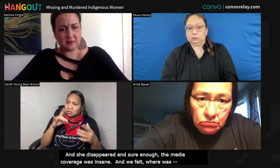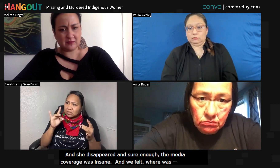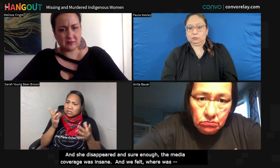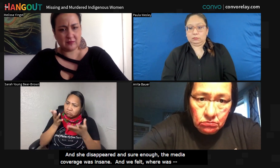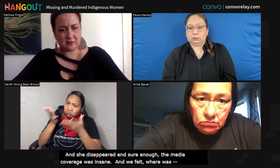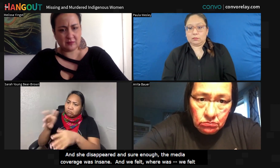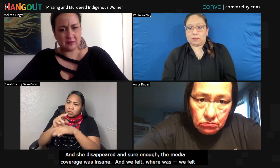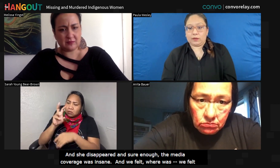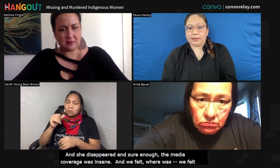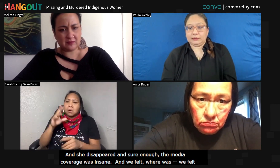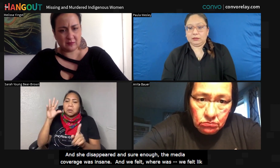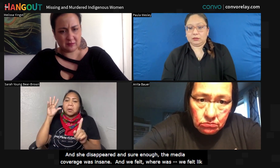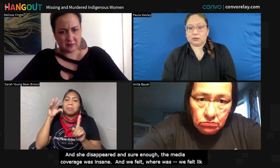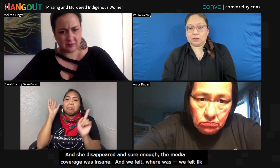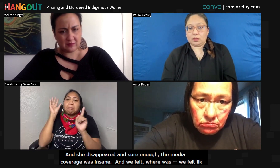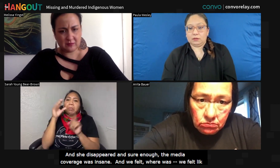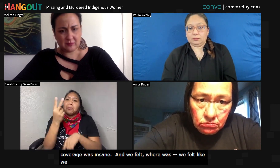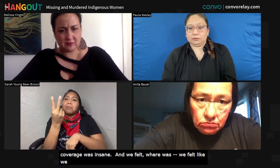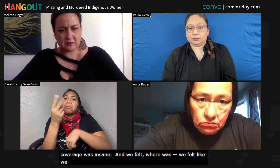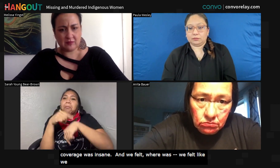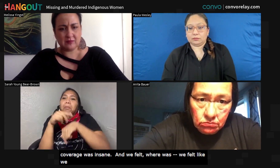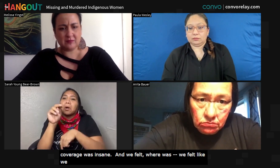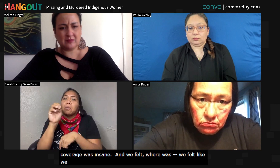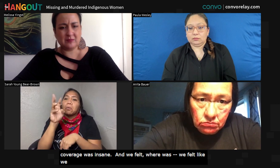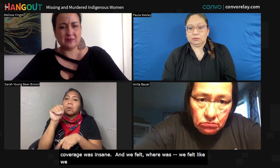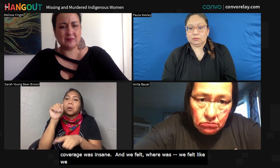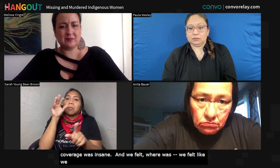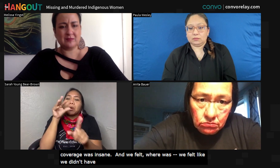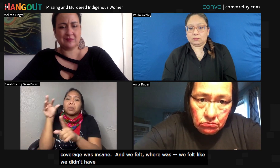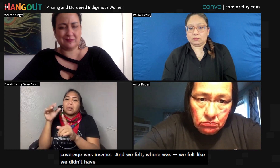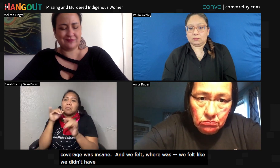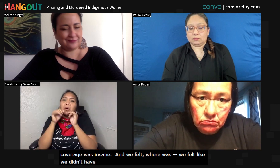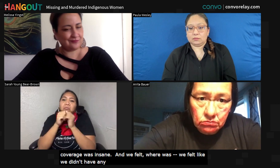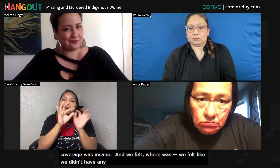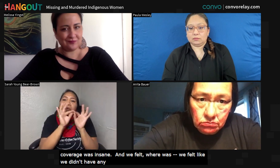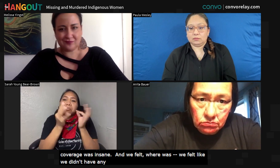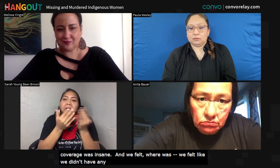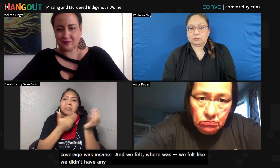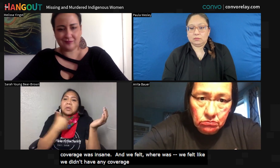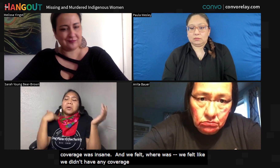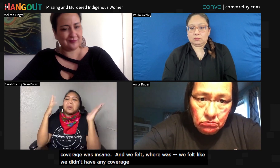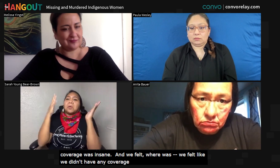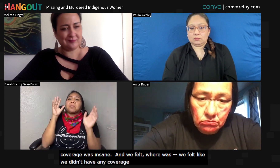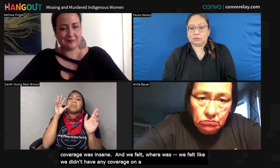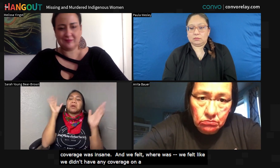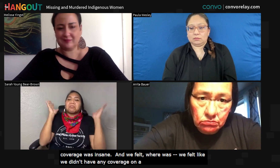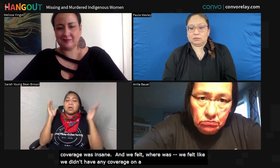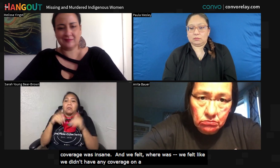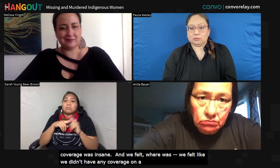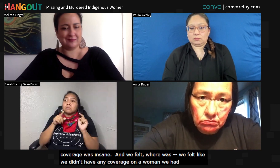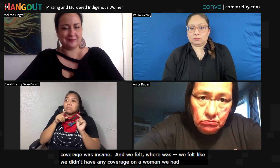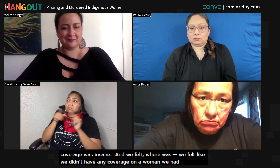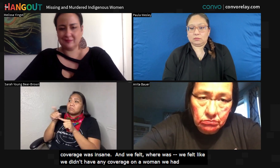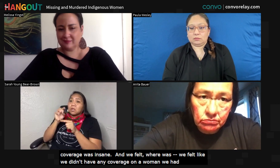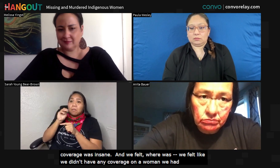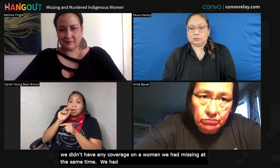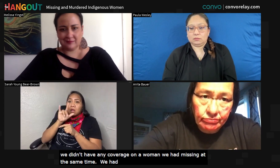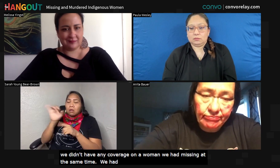coverage on a woman that we had missing at the same time. We had a couple interviews with the family members. There was two